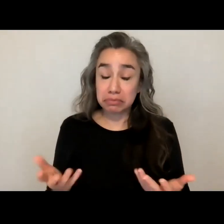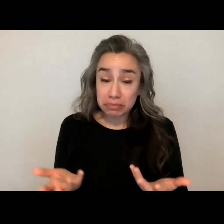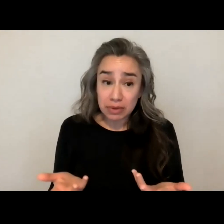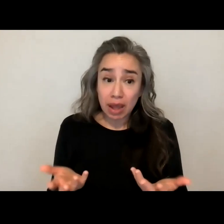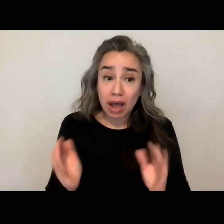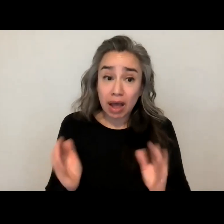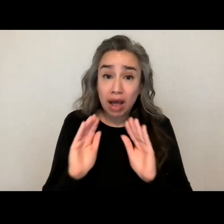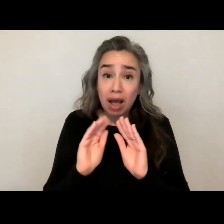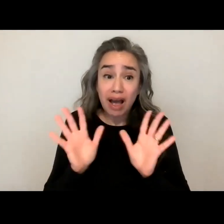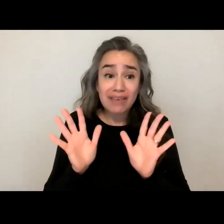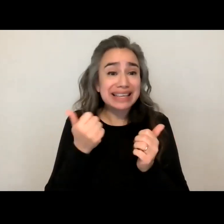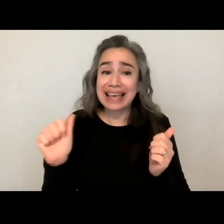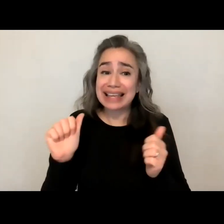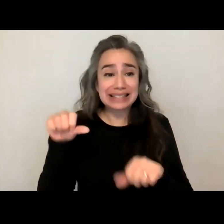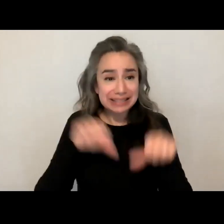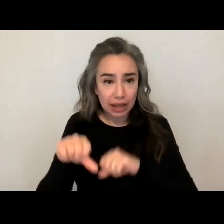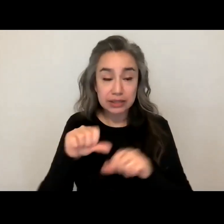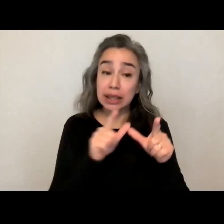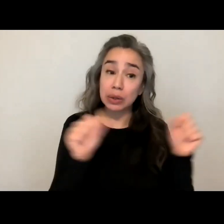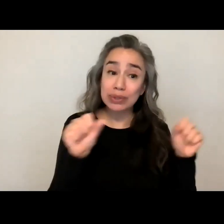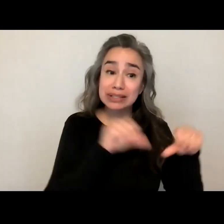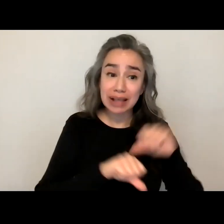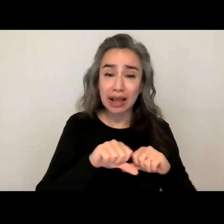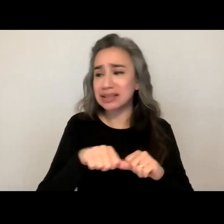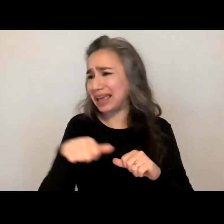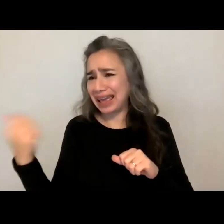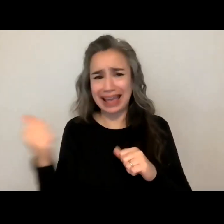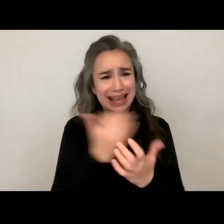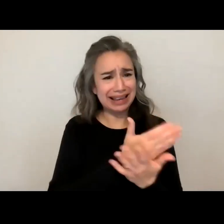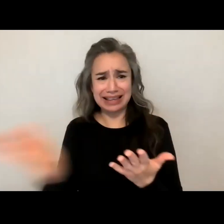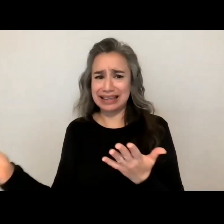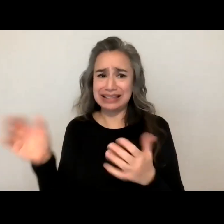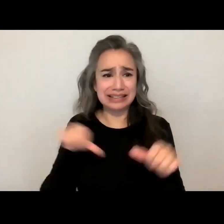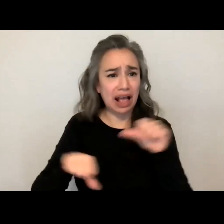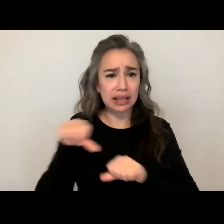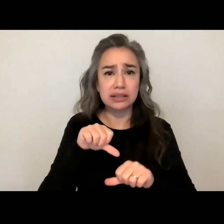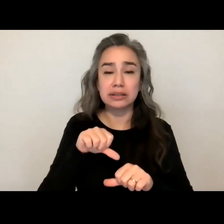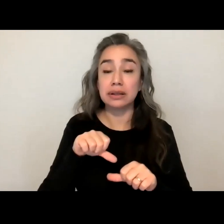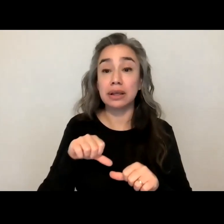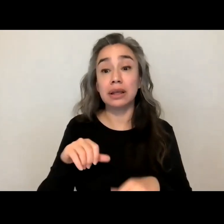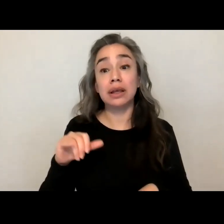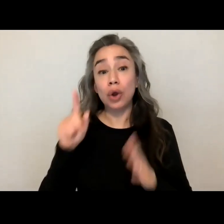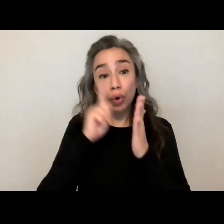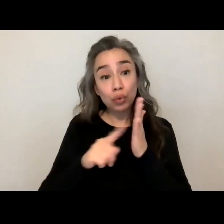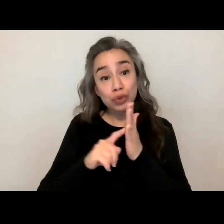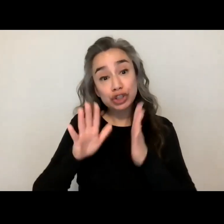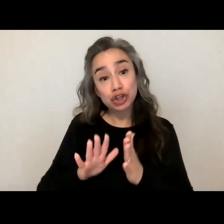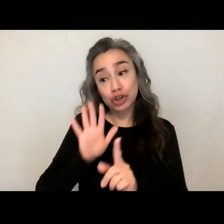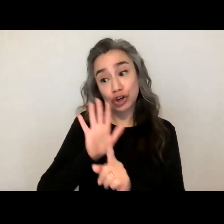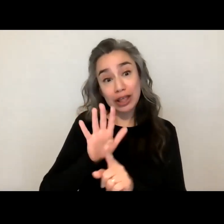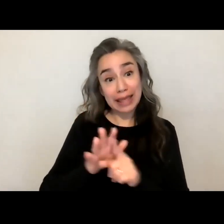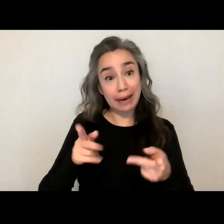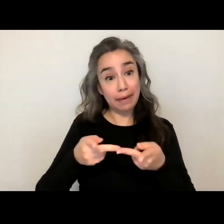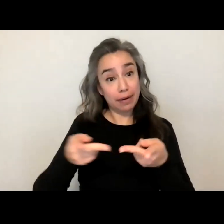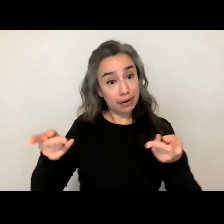any kind of science, whether it's linguistic science or any other kind of science, the positionality of the researcher plays a role.